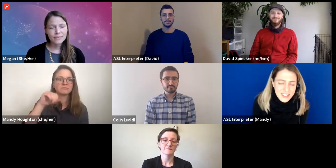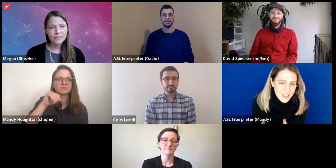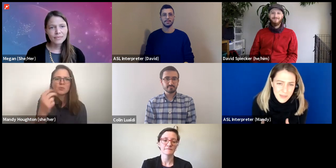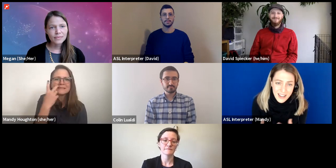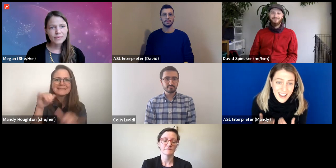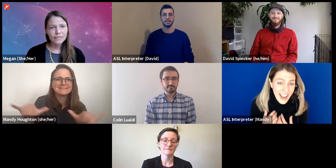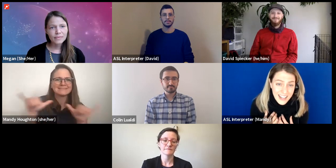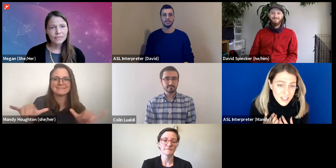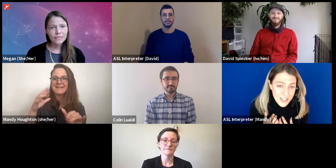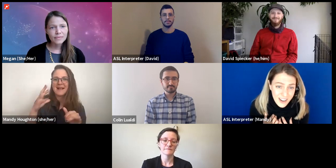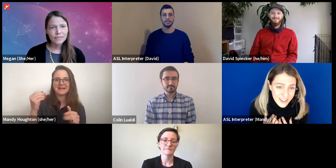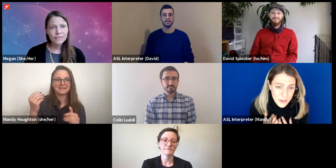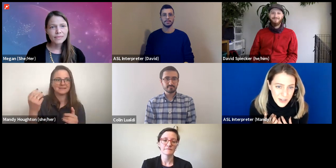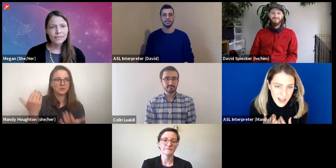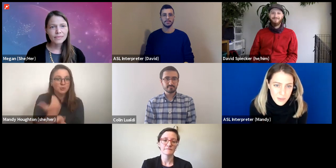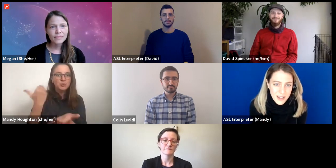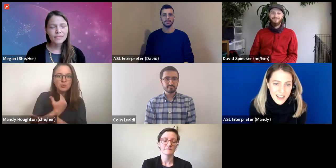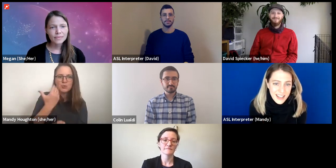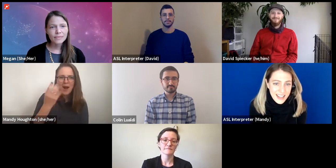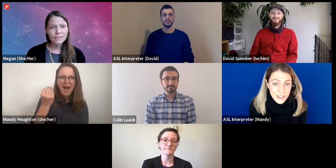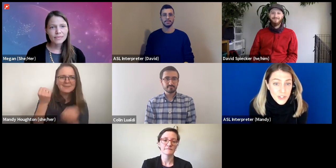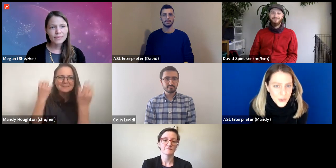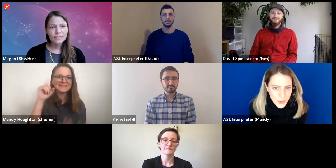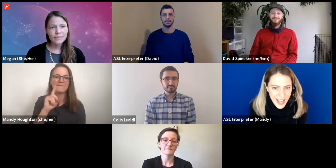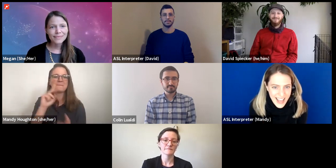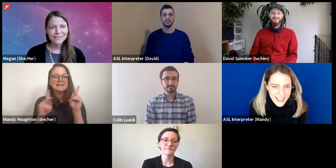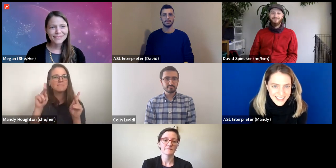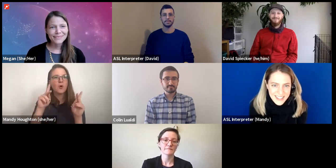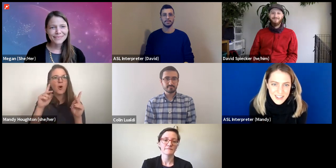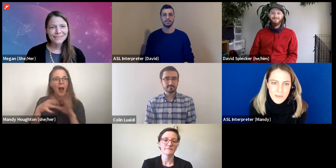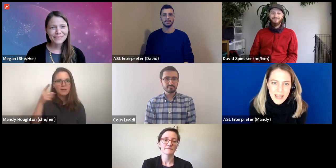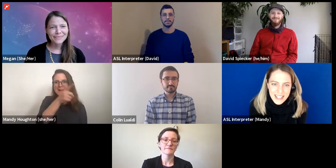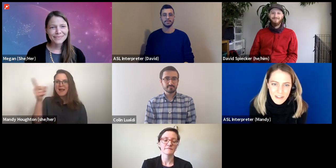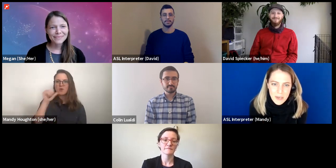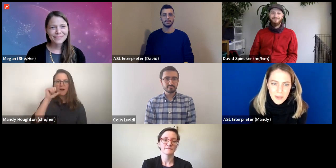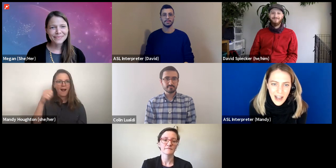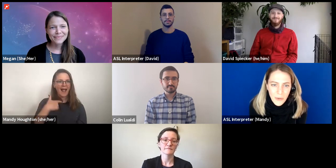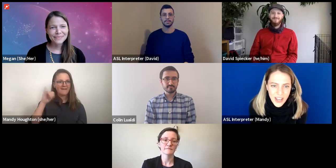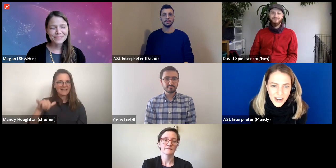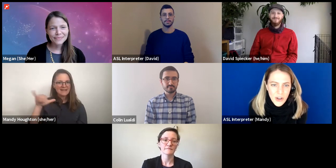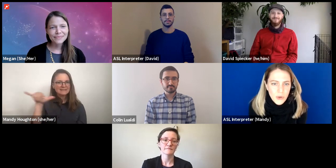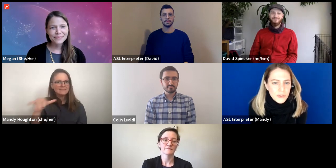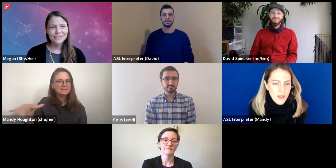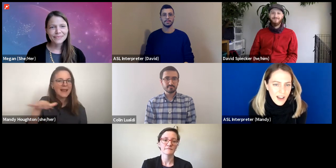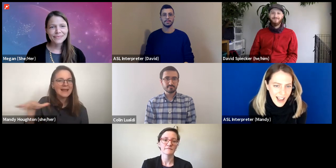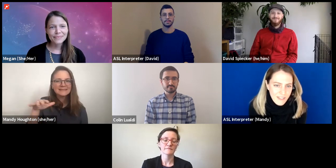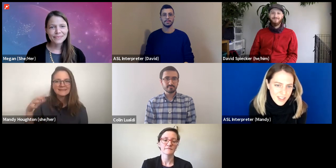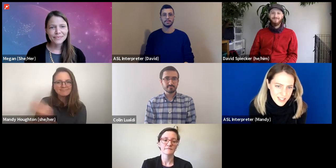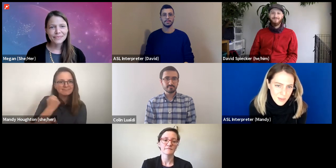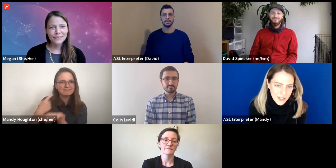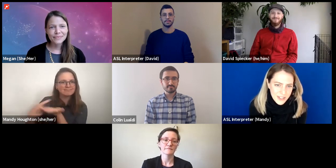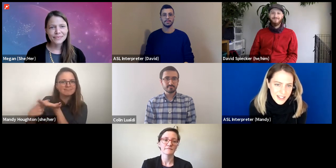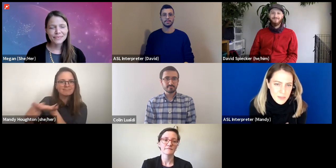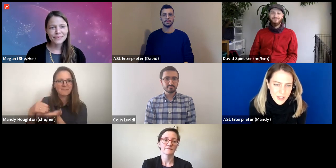miscommunication. This is something I never saw growing up. It's new. And there are many deaf people out there who do not have